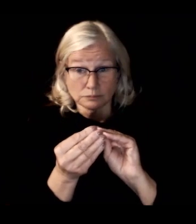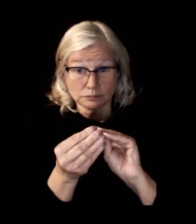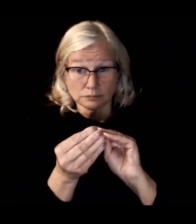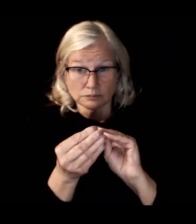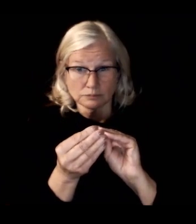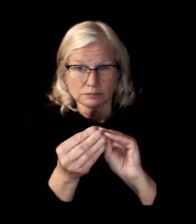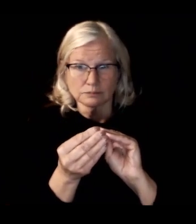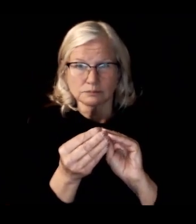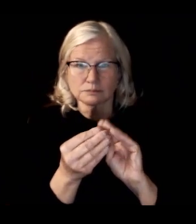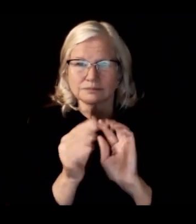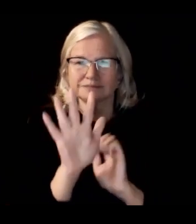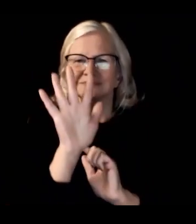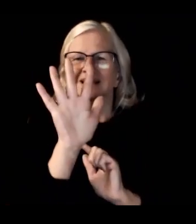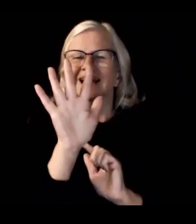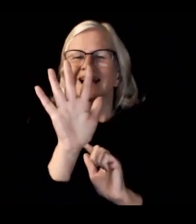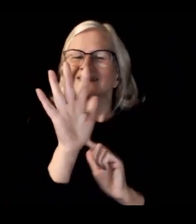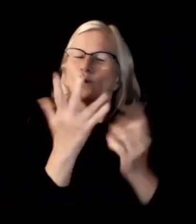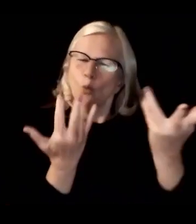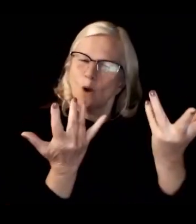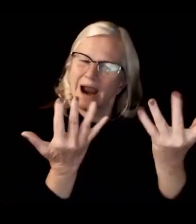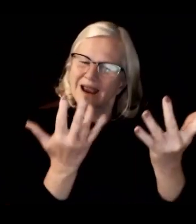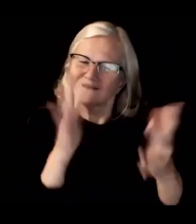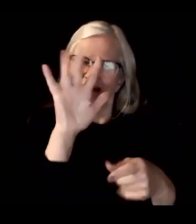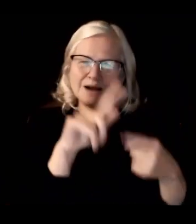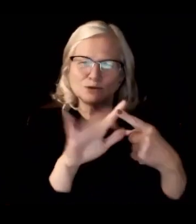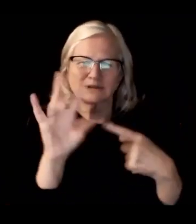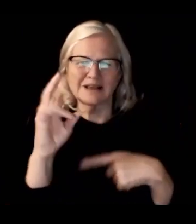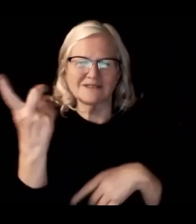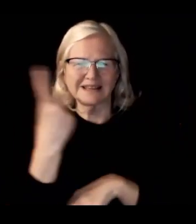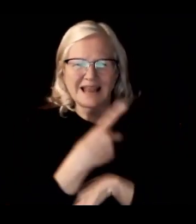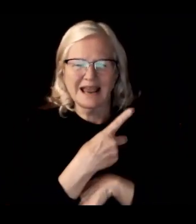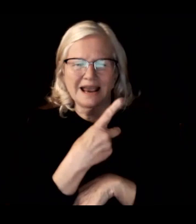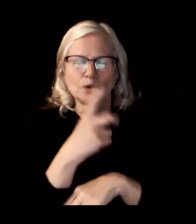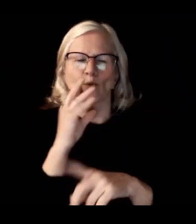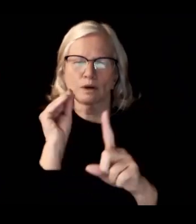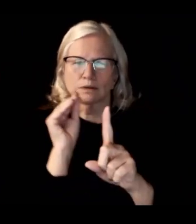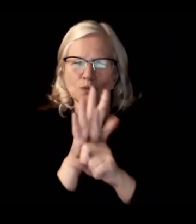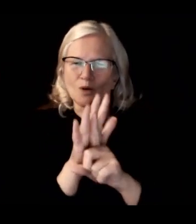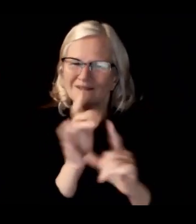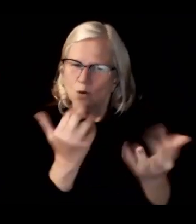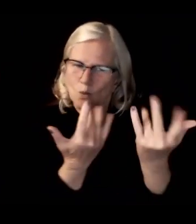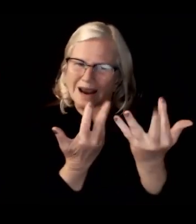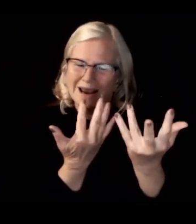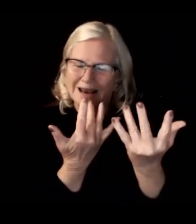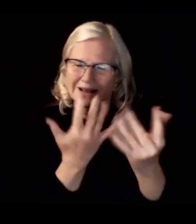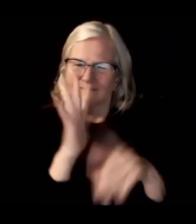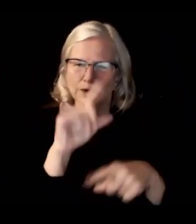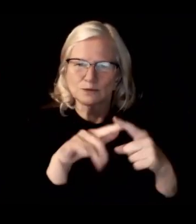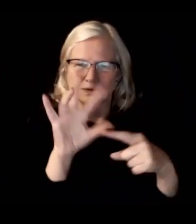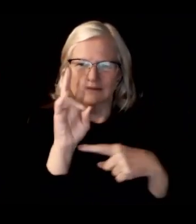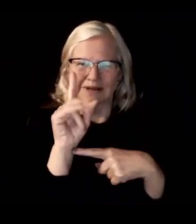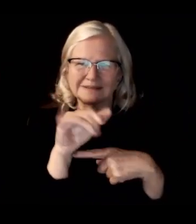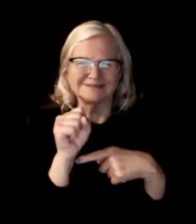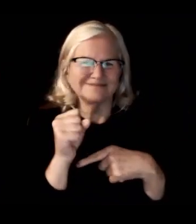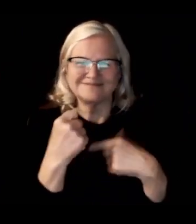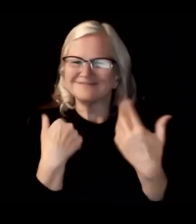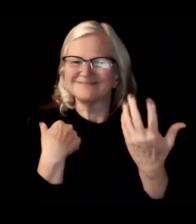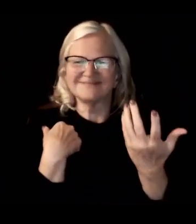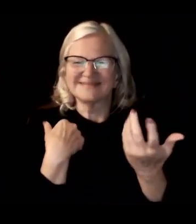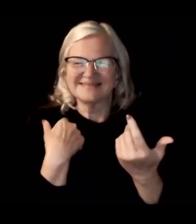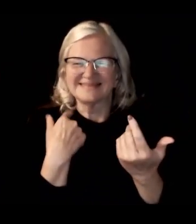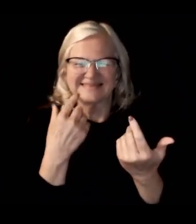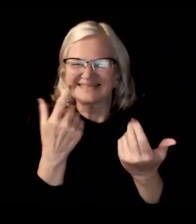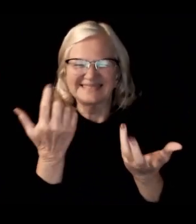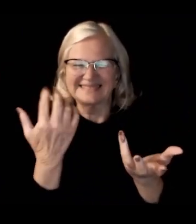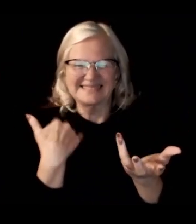days after an exposure. And so we're just barely out that far, not